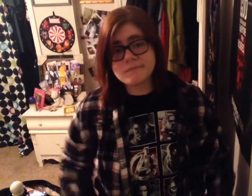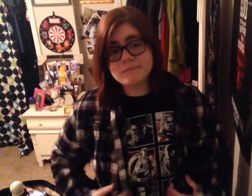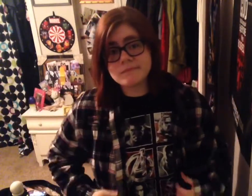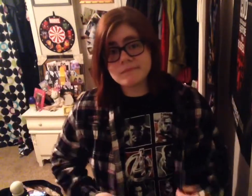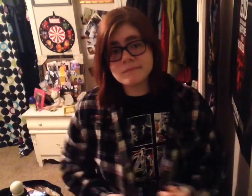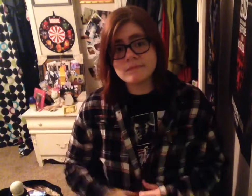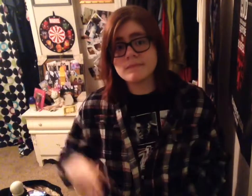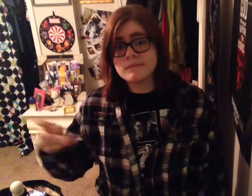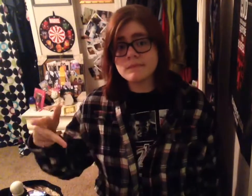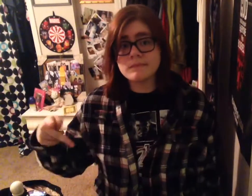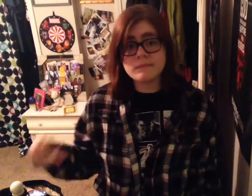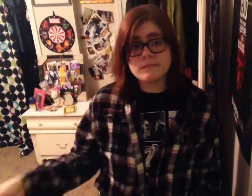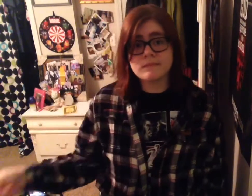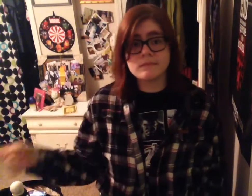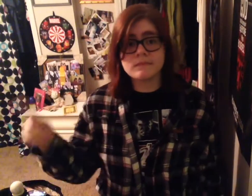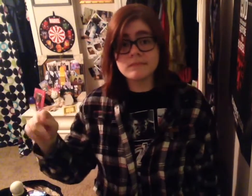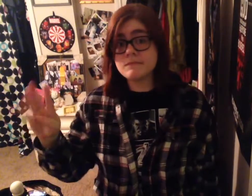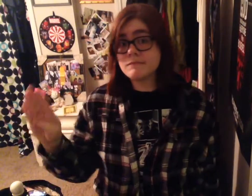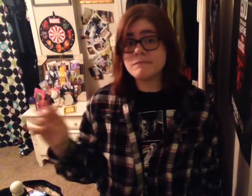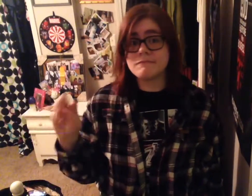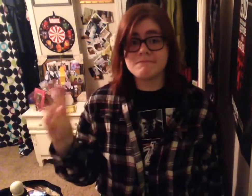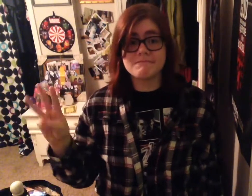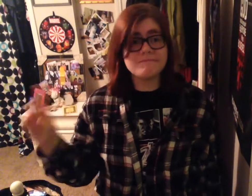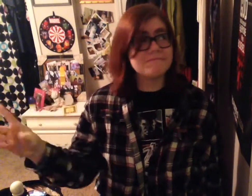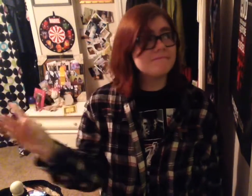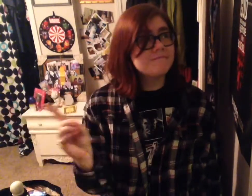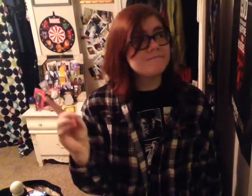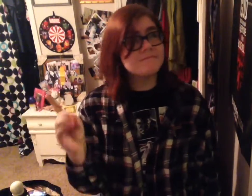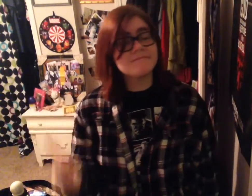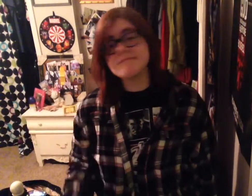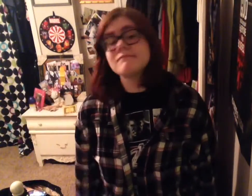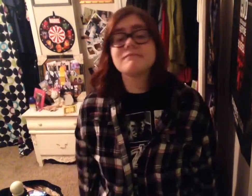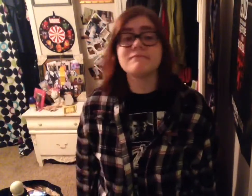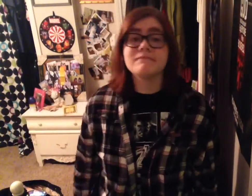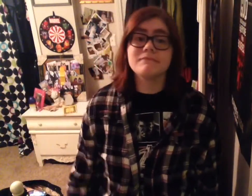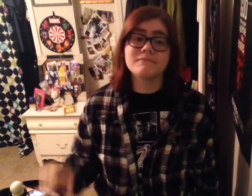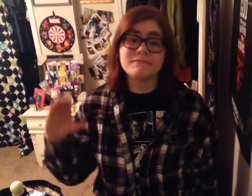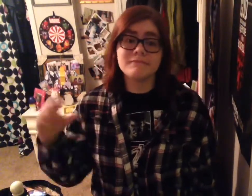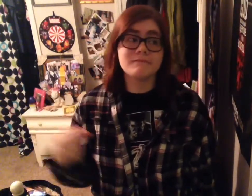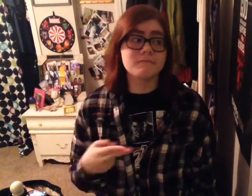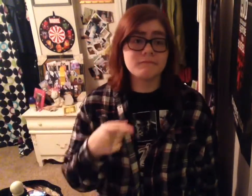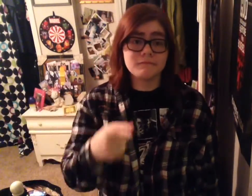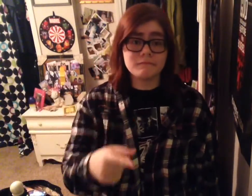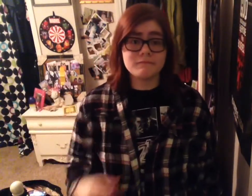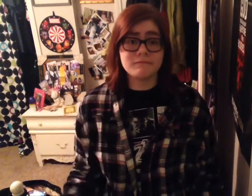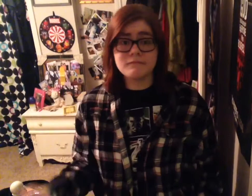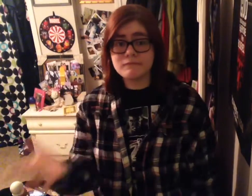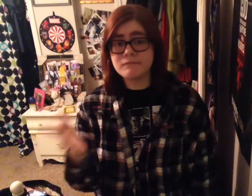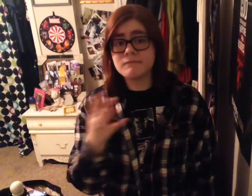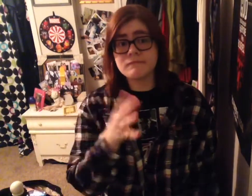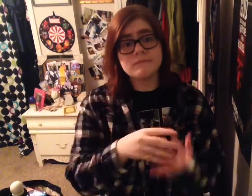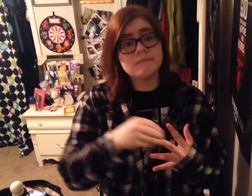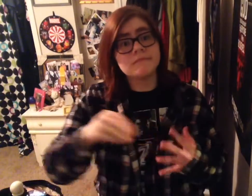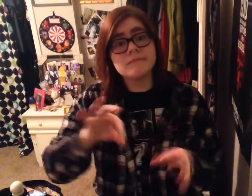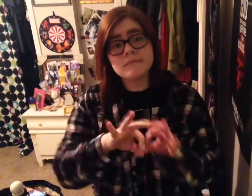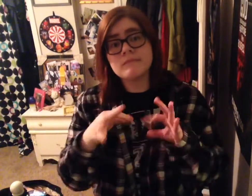Peter Pan, Tinkerbell, Wendy, darling Even Captain Hook, you are my perfect storybook